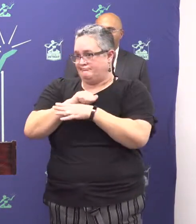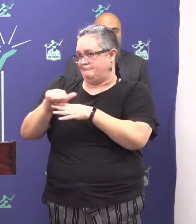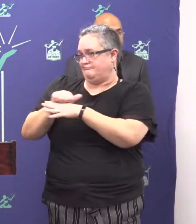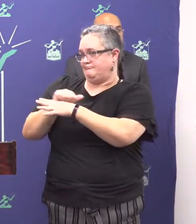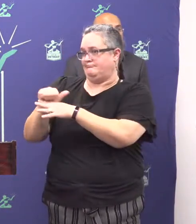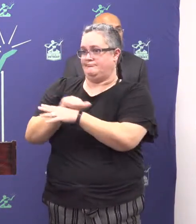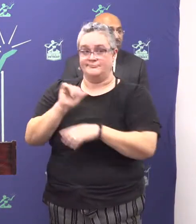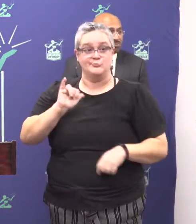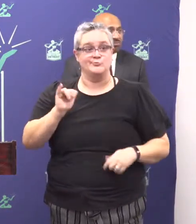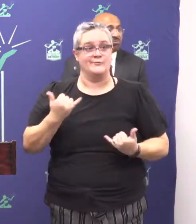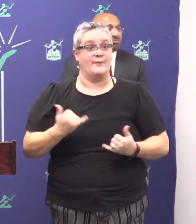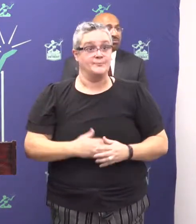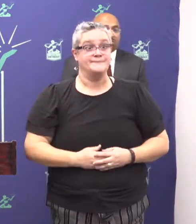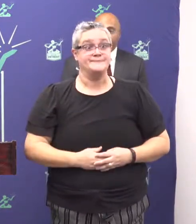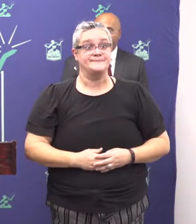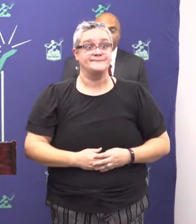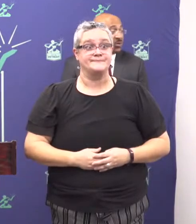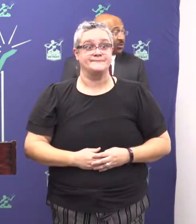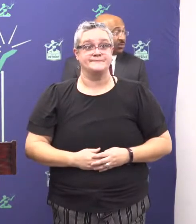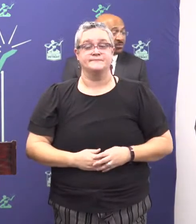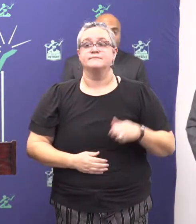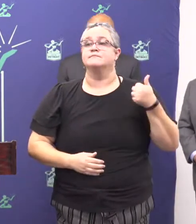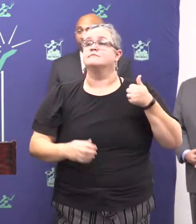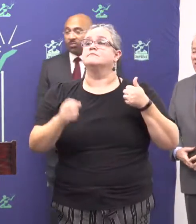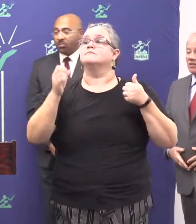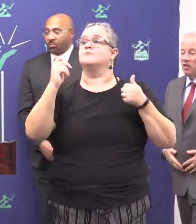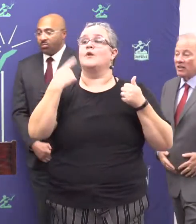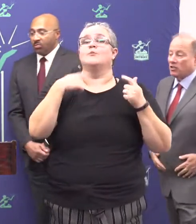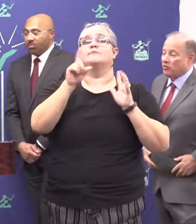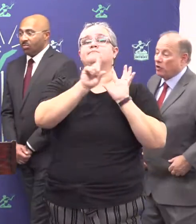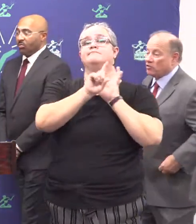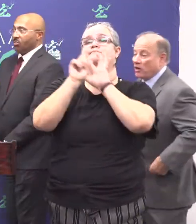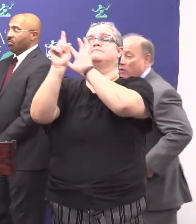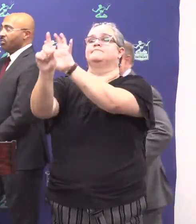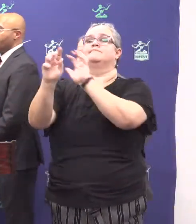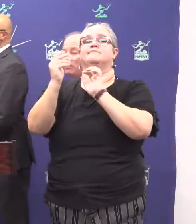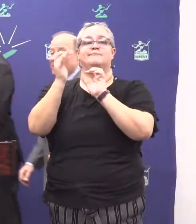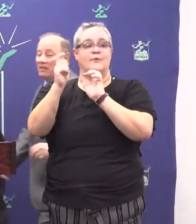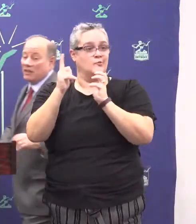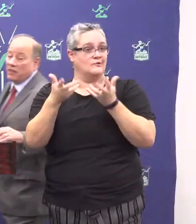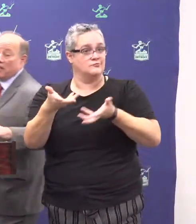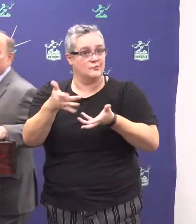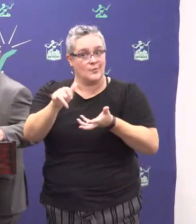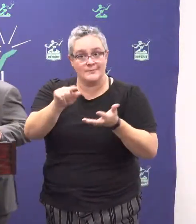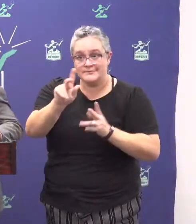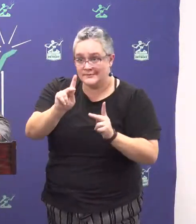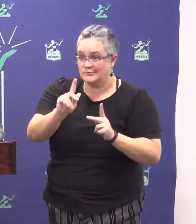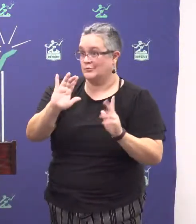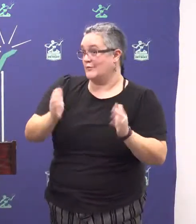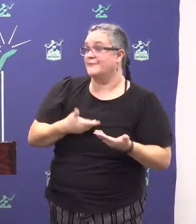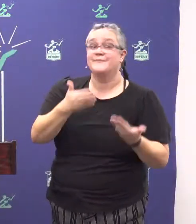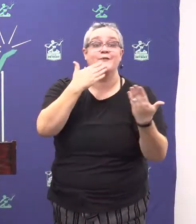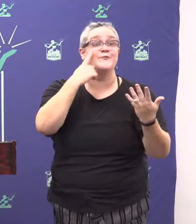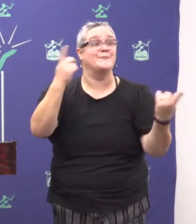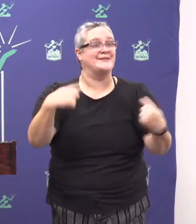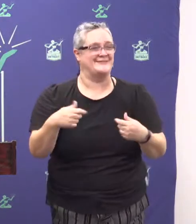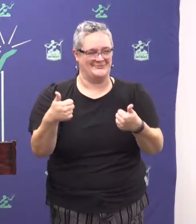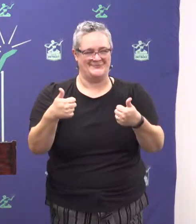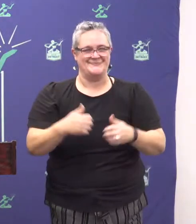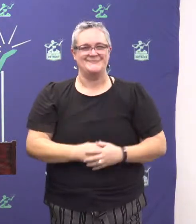training videos. All right, so everybody like to go with Michael and talk to the folks are welcome, and thank you all for being here.